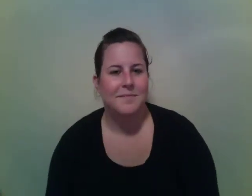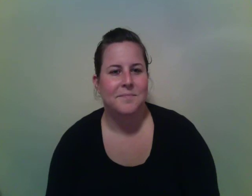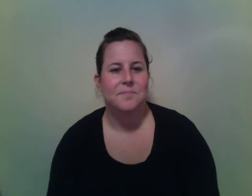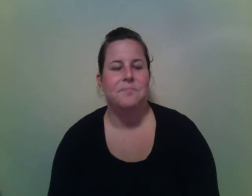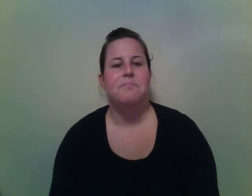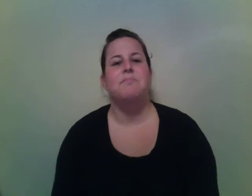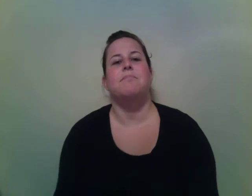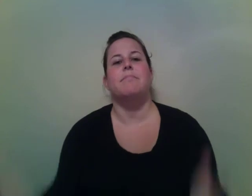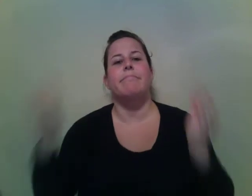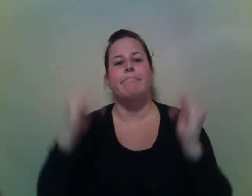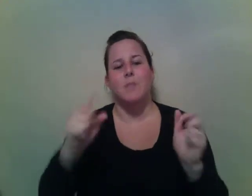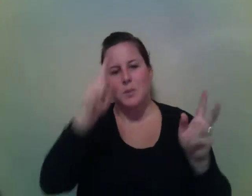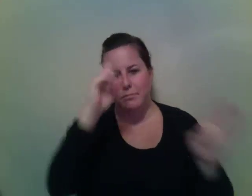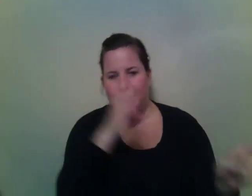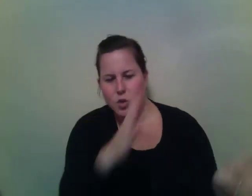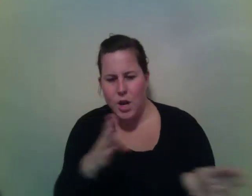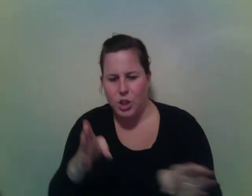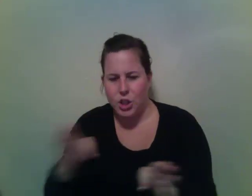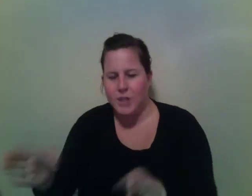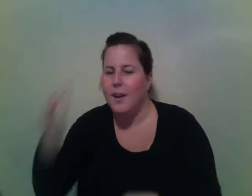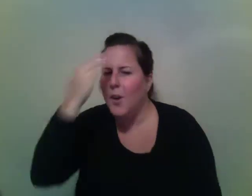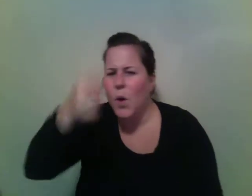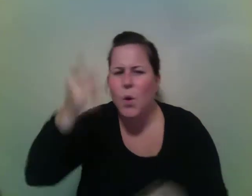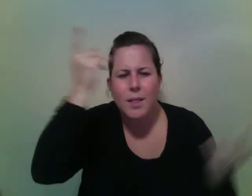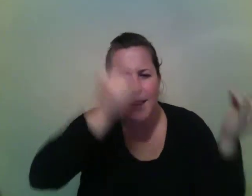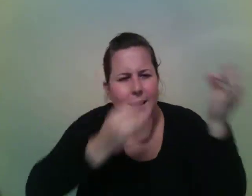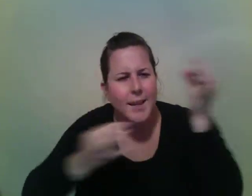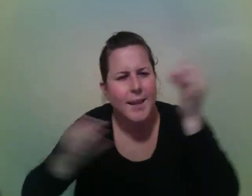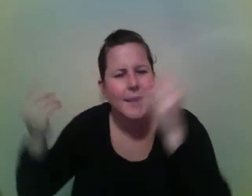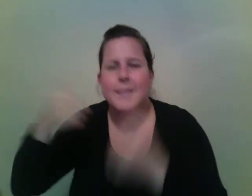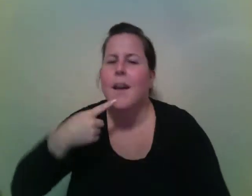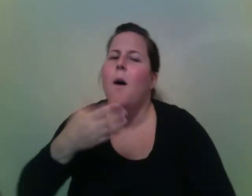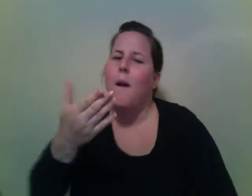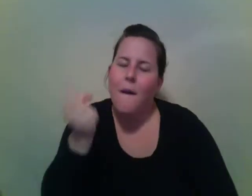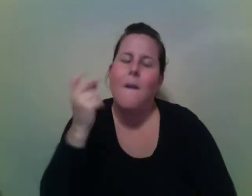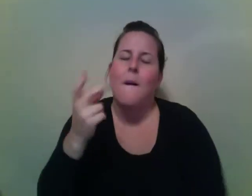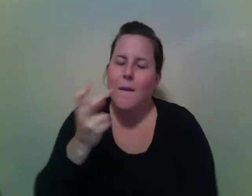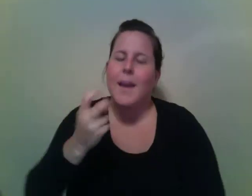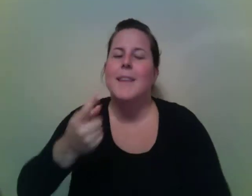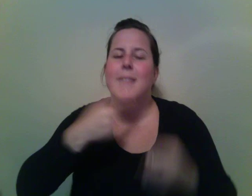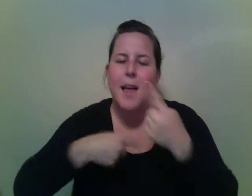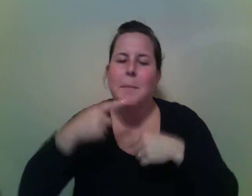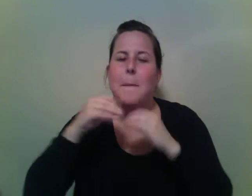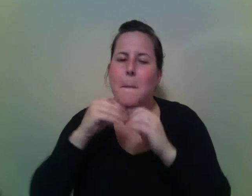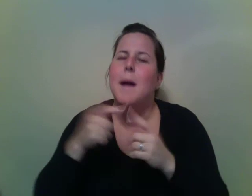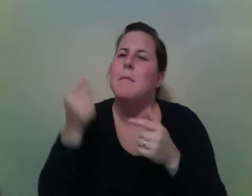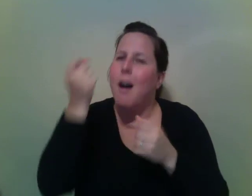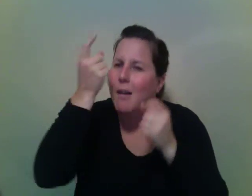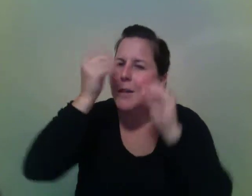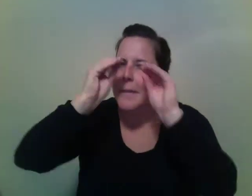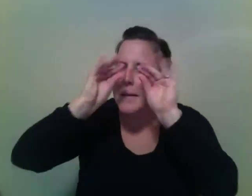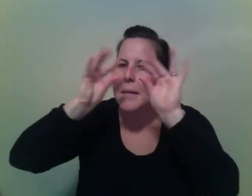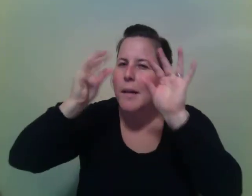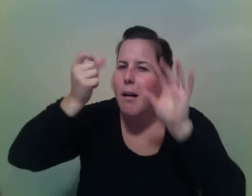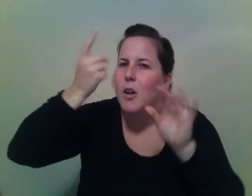So strategize me. I know you're thinking, okay, tell me more. I'm kind of grasping this, but let's talk a little deeper about